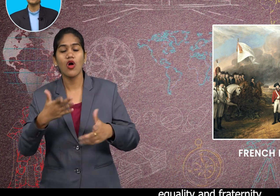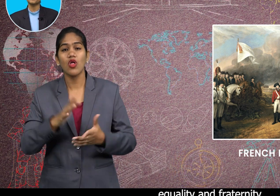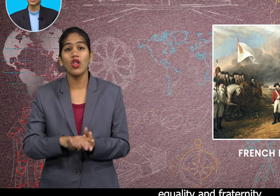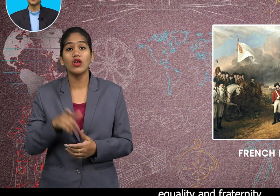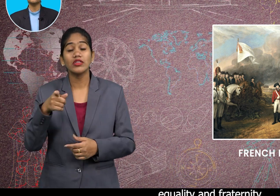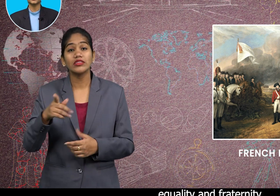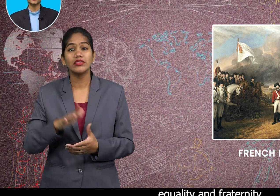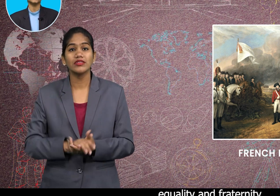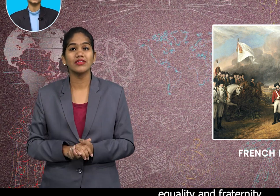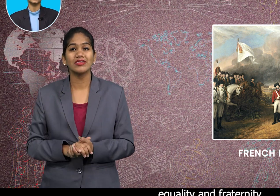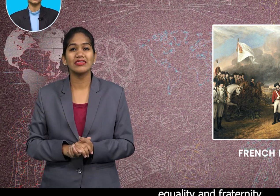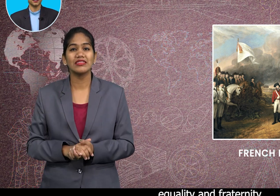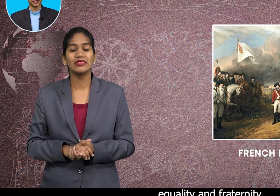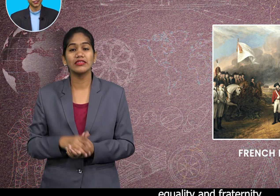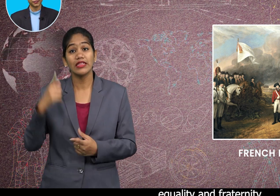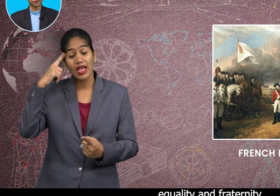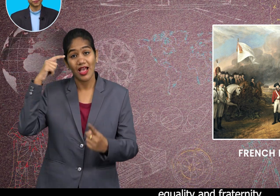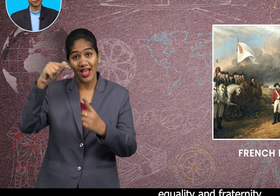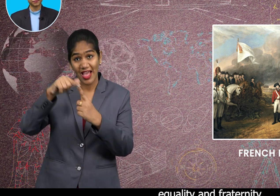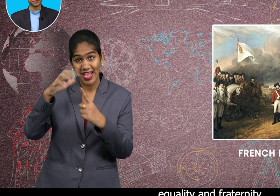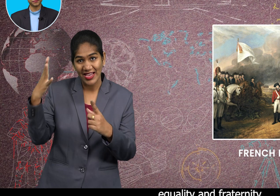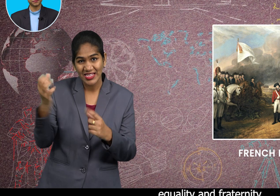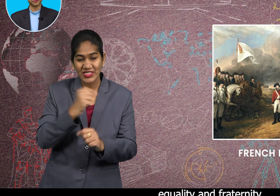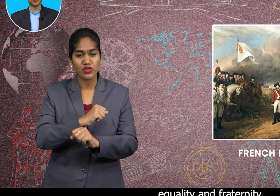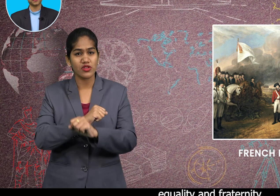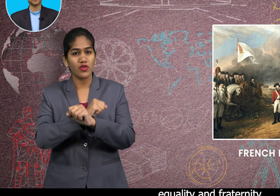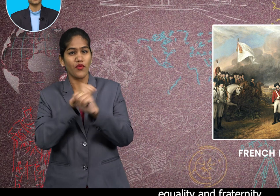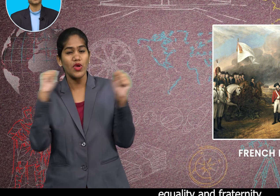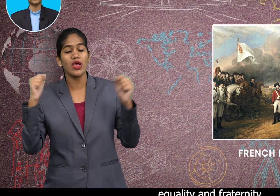equality, and fraternity.